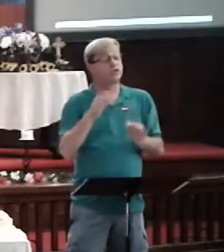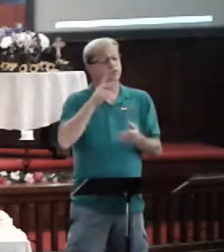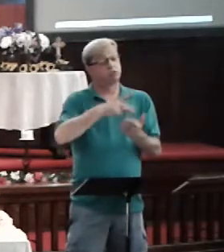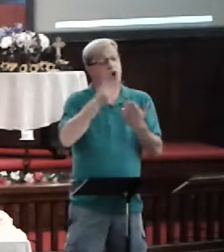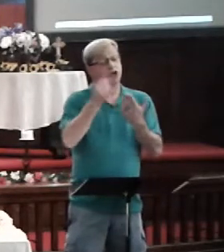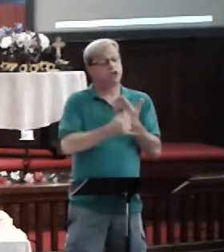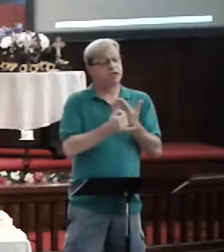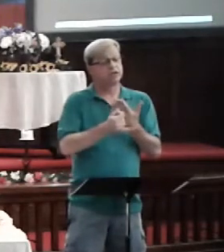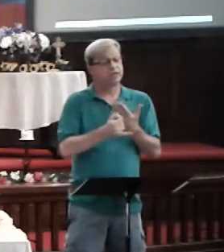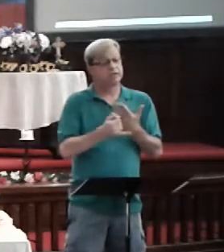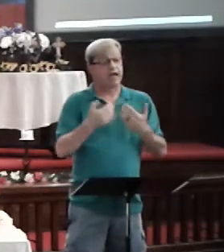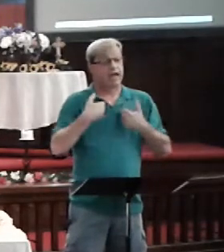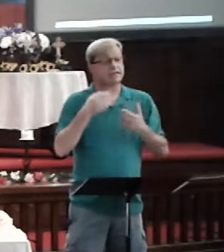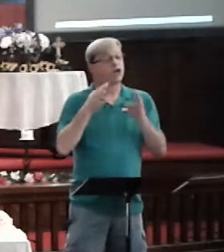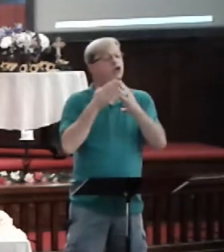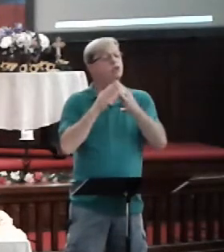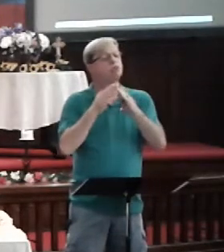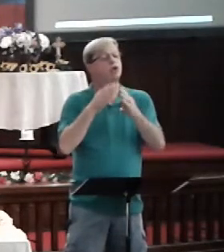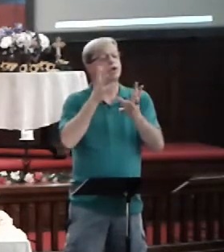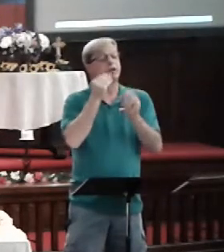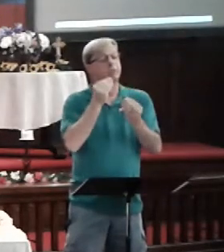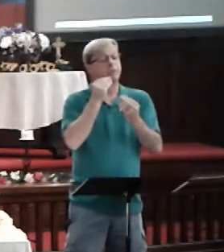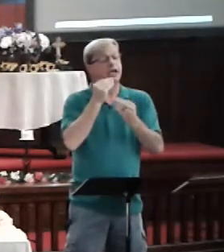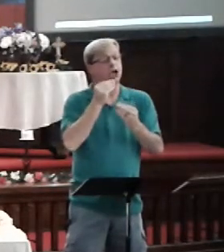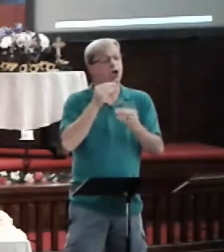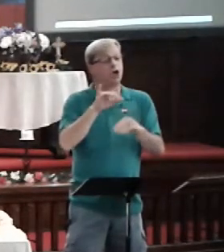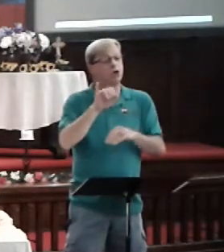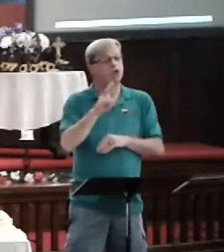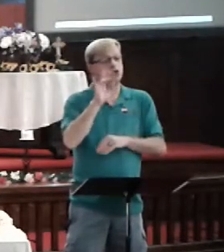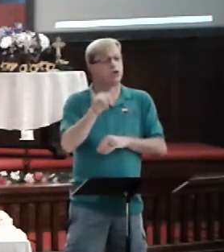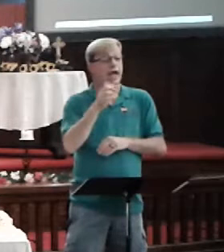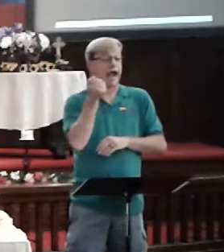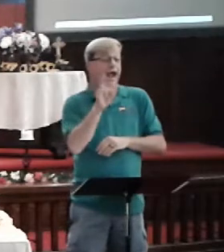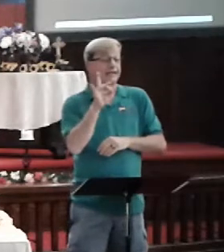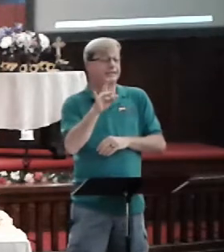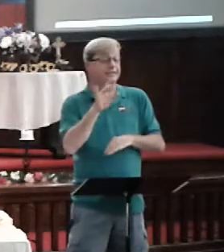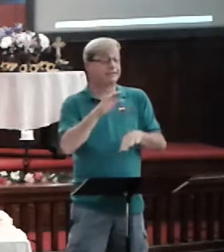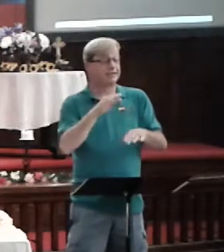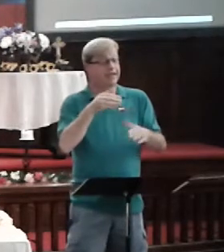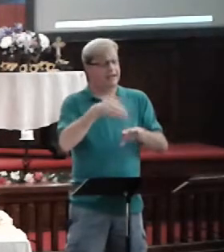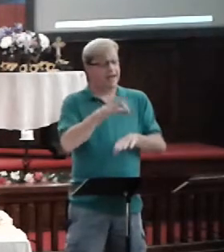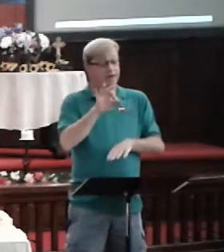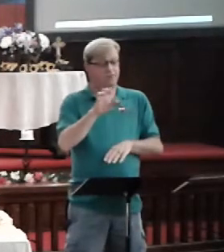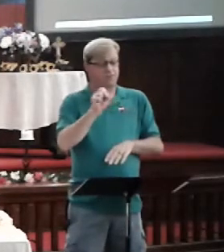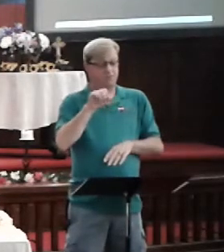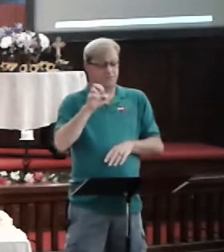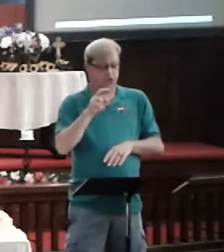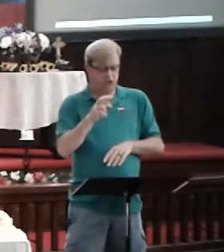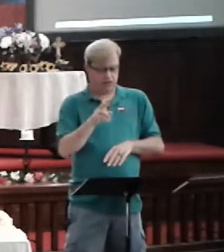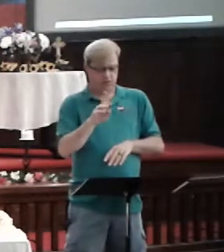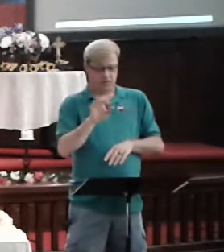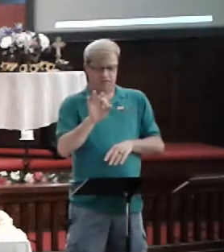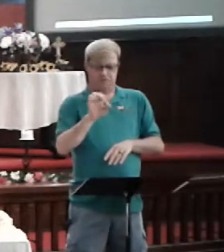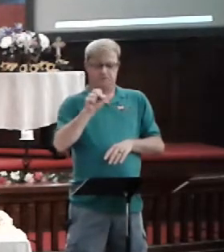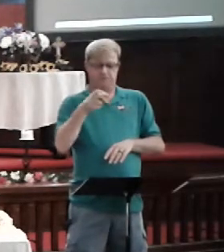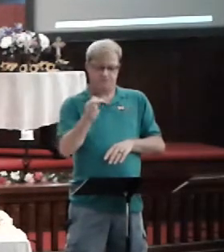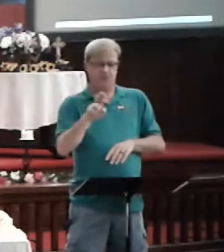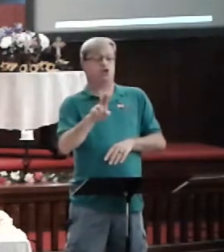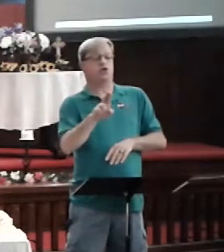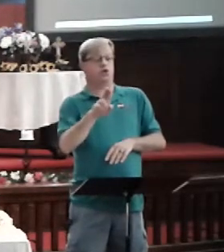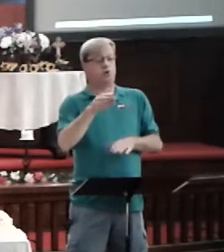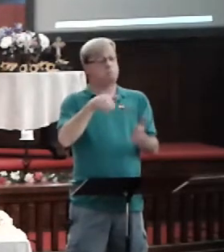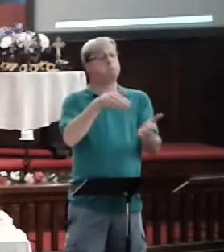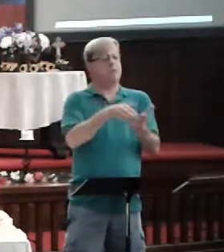sponsoring a community meal on July 18th at 6 p.m. at Fishwick Middle School. It used to be